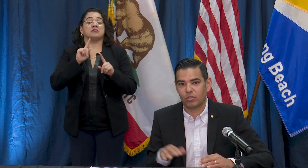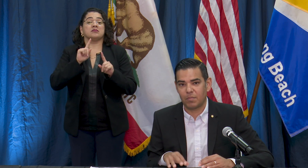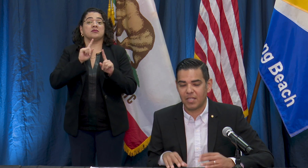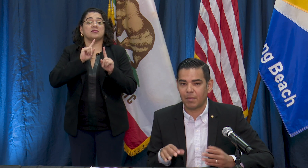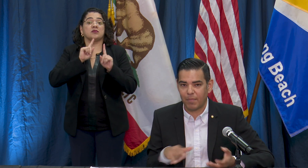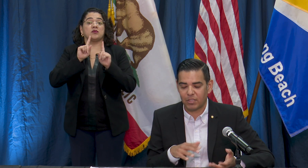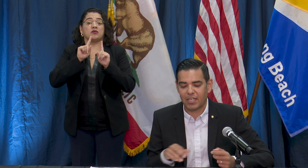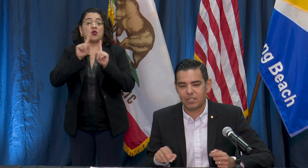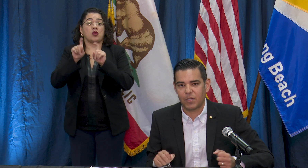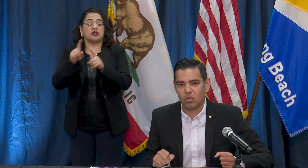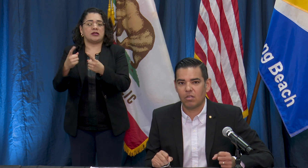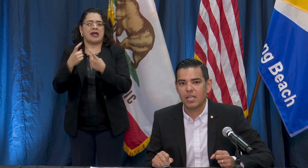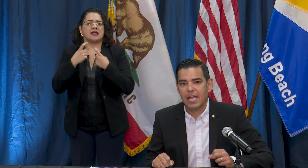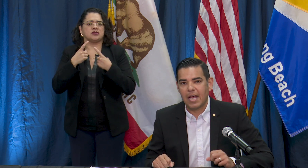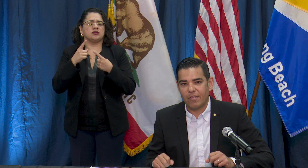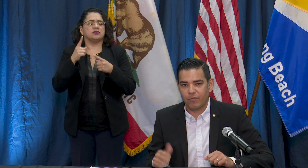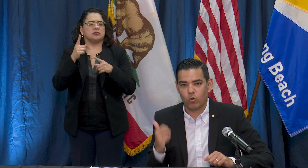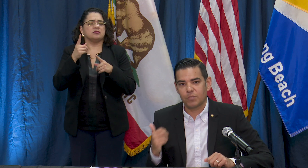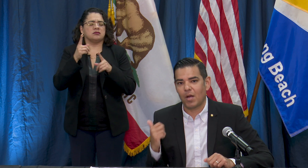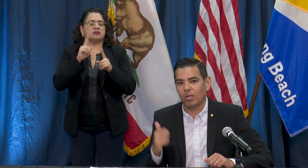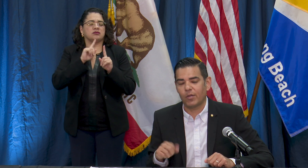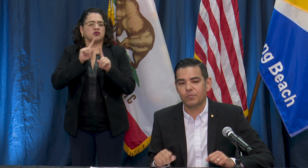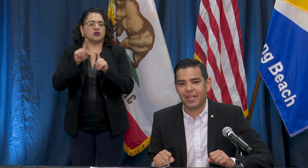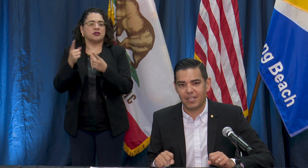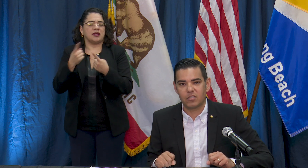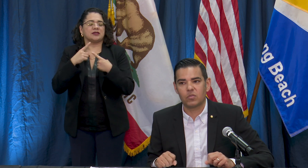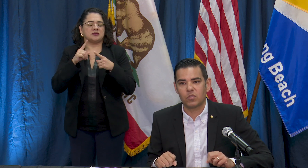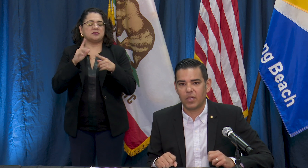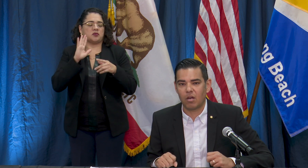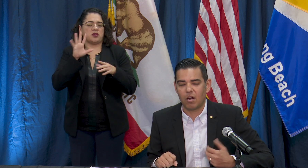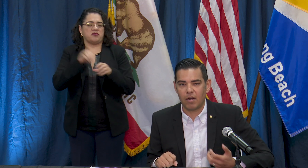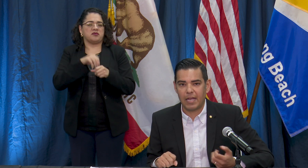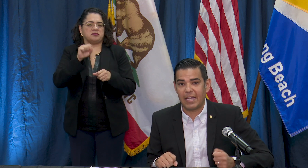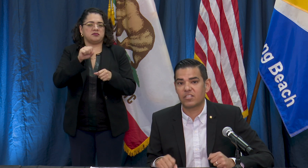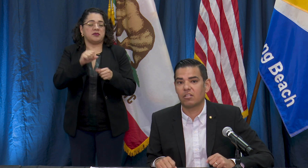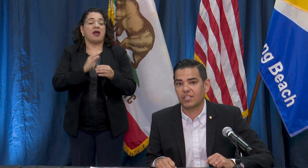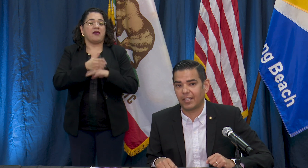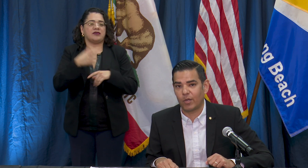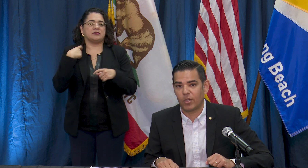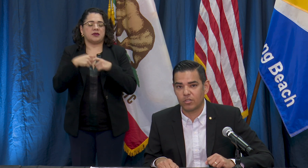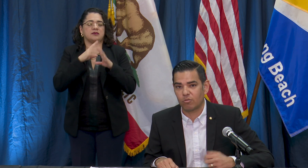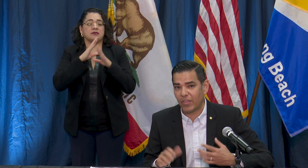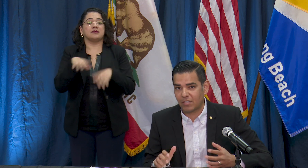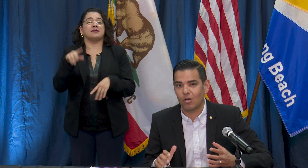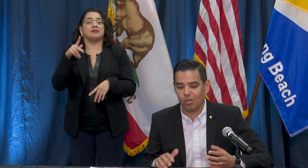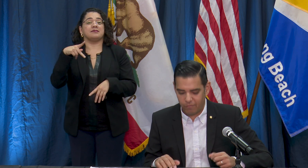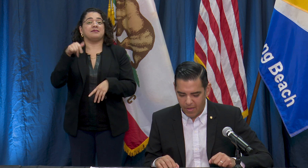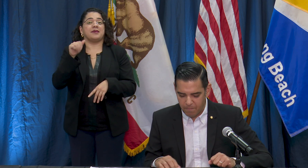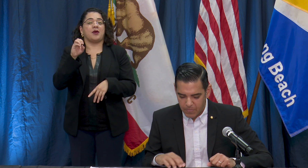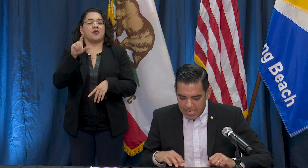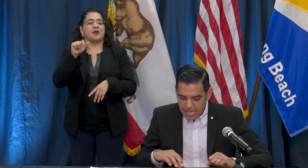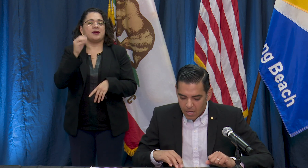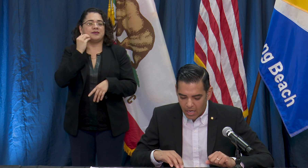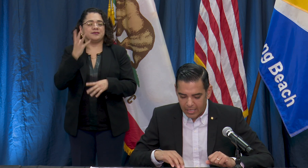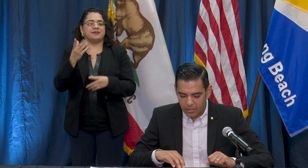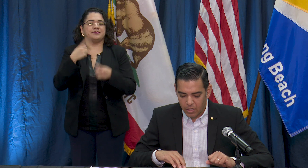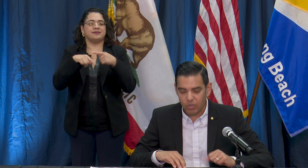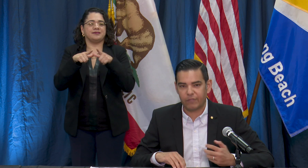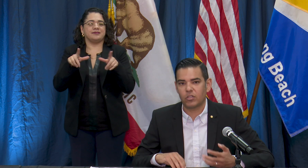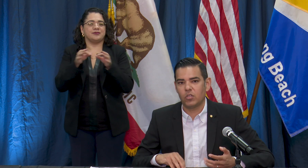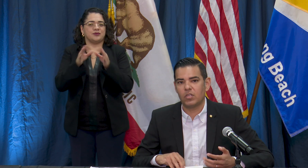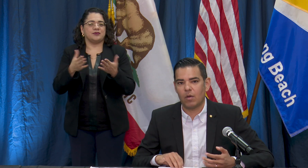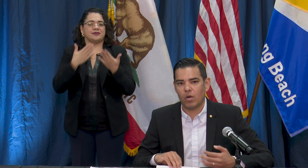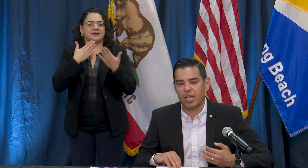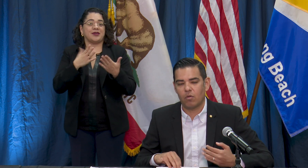que eso termine, también vamos a tener en español. And then, of course, Paola, who's behind us, who's doing our ASL sign language. And so thanks to all of them.